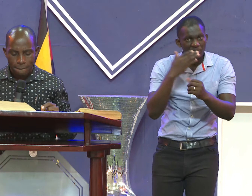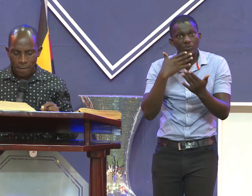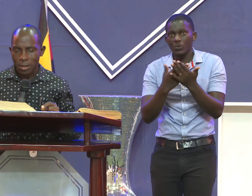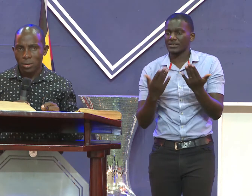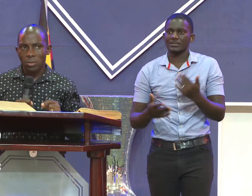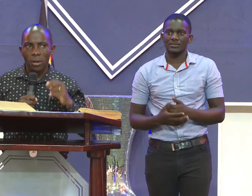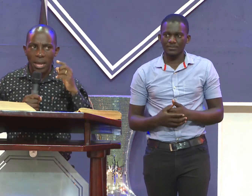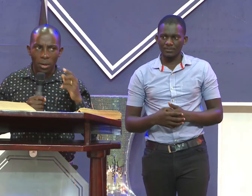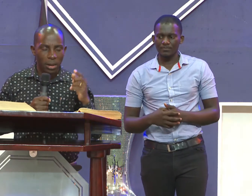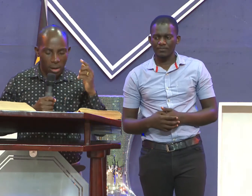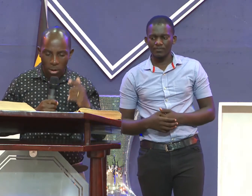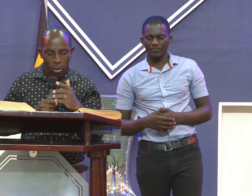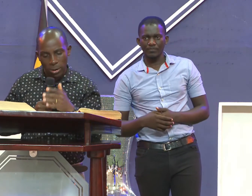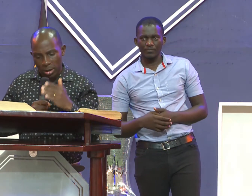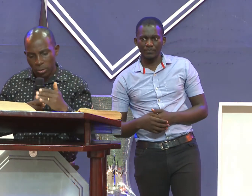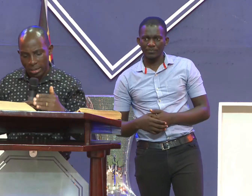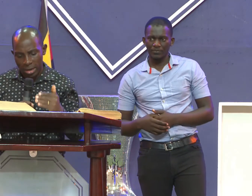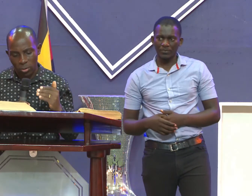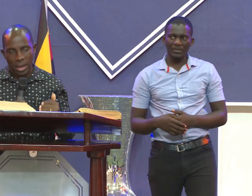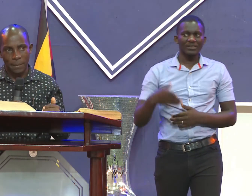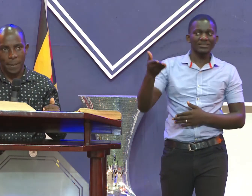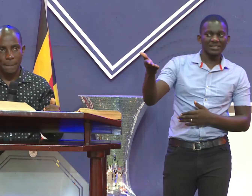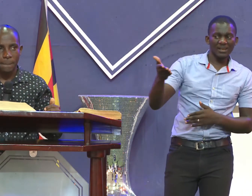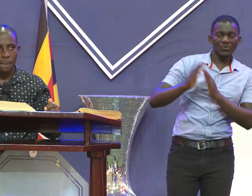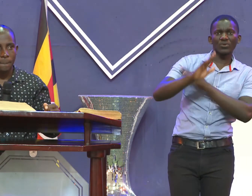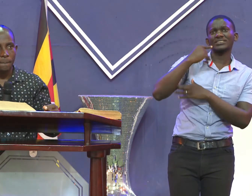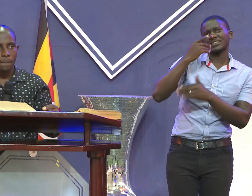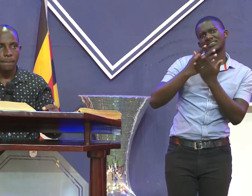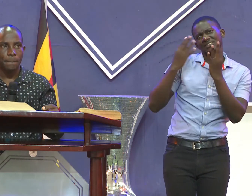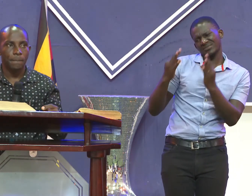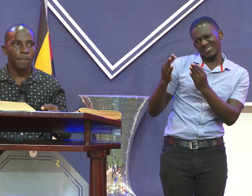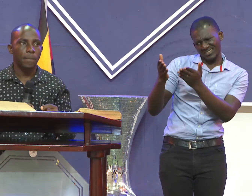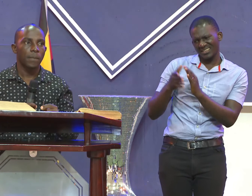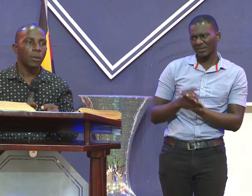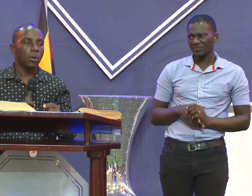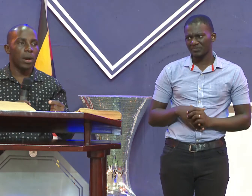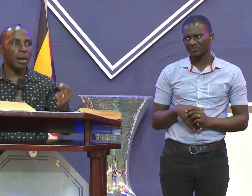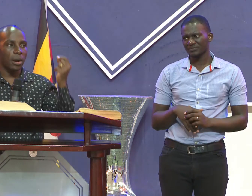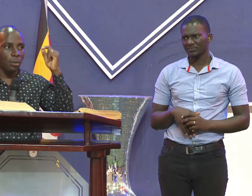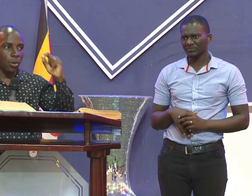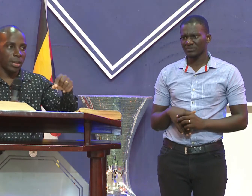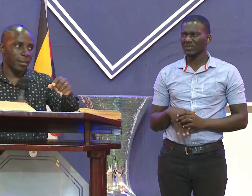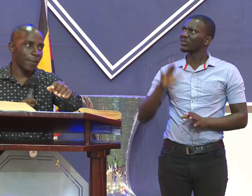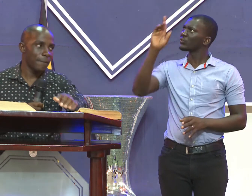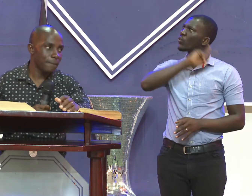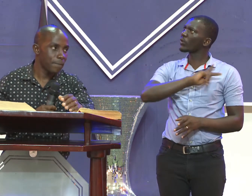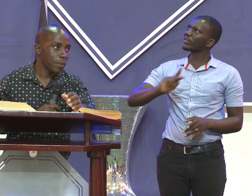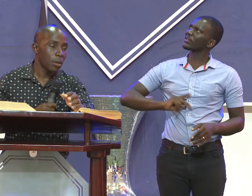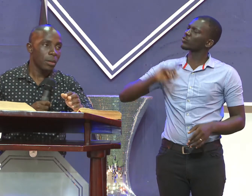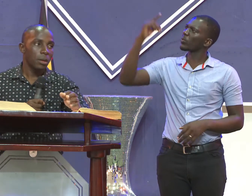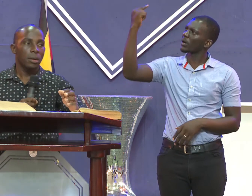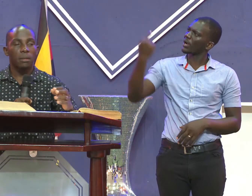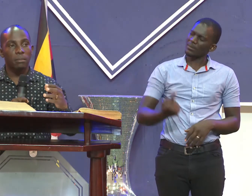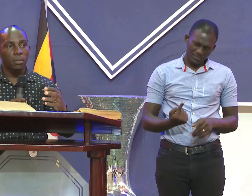would be functional. So now, waliwo wano Katonda kyatugambye. So here there is something that the Lord is telling us. Obwakabaka obukole ki? That